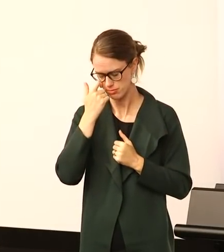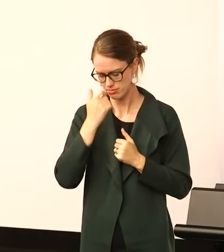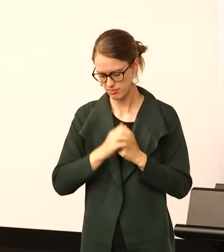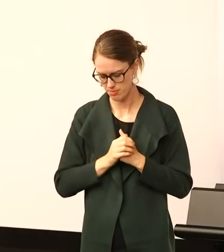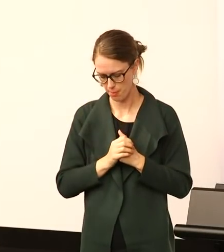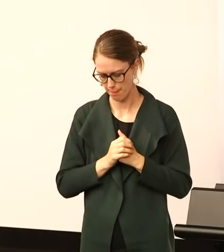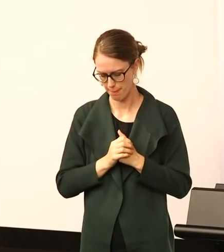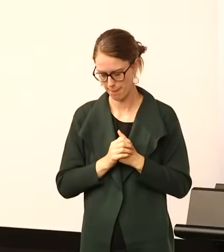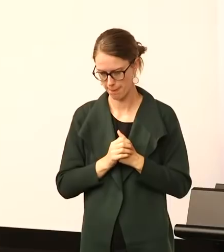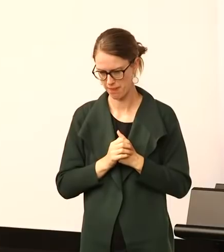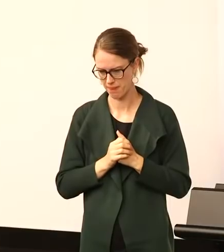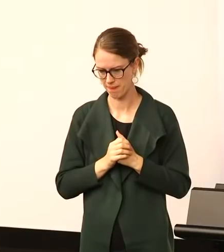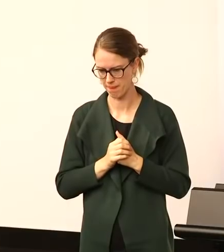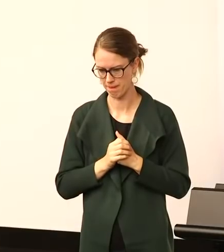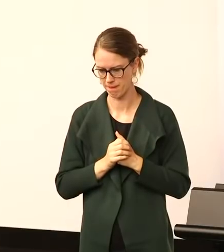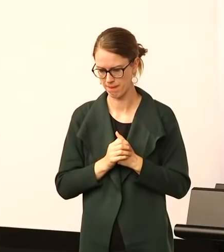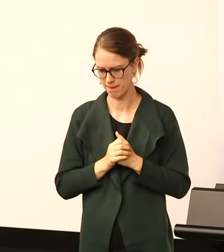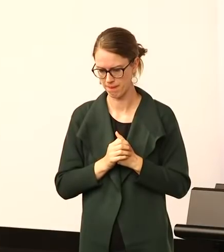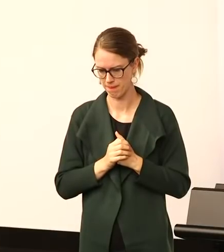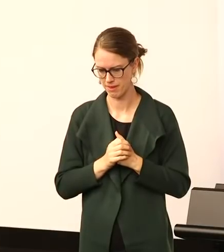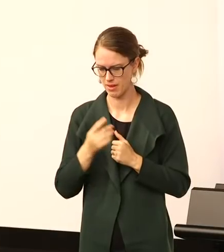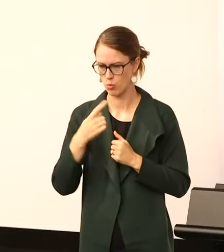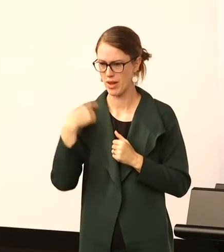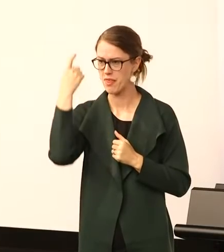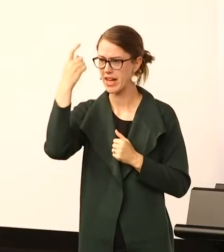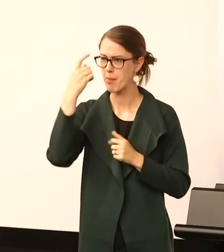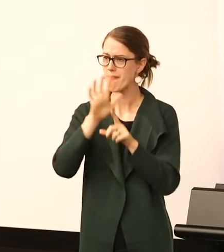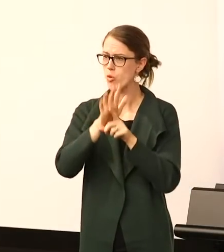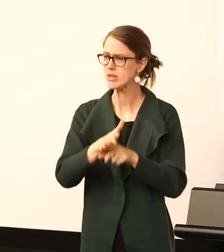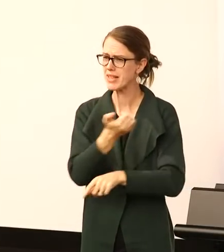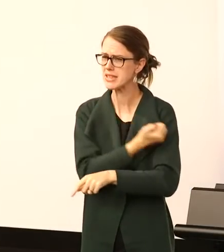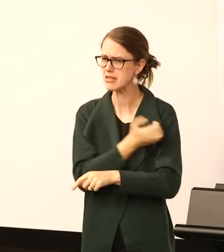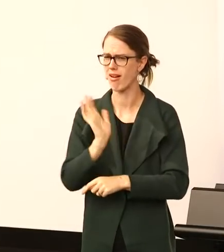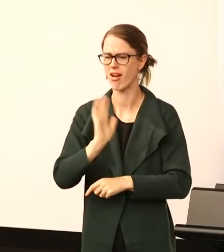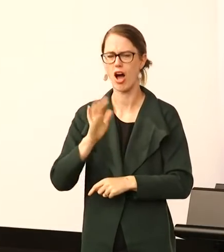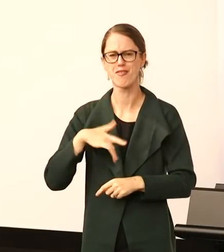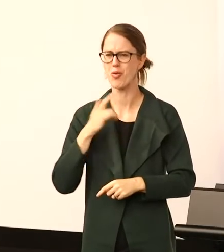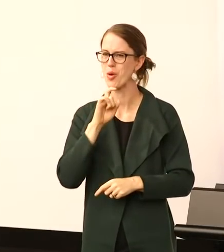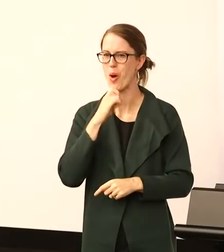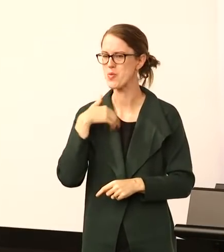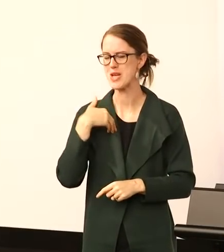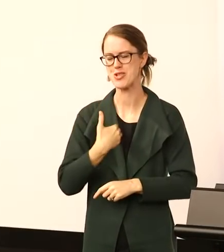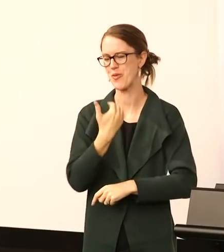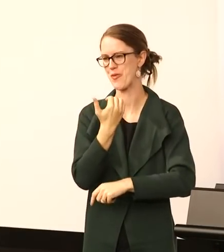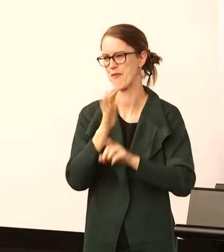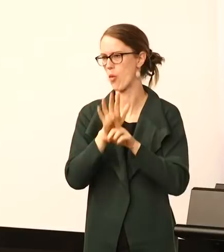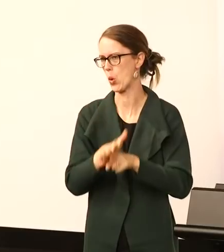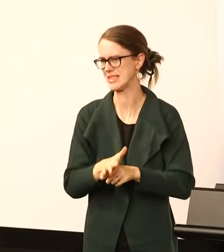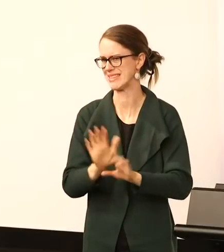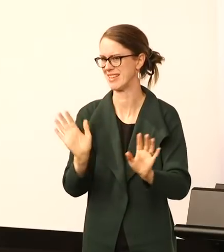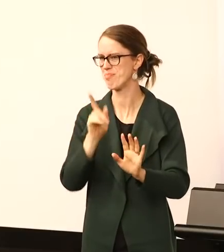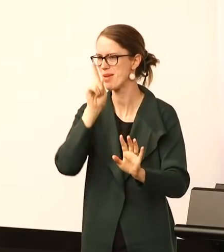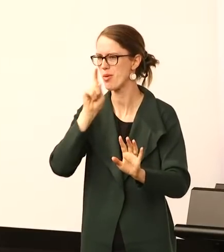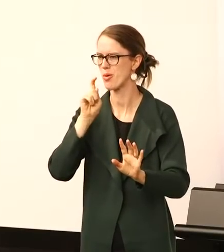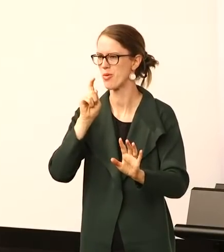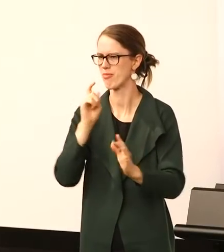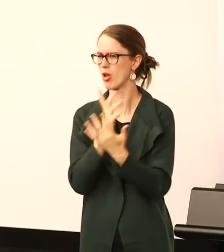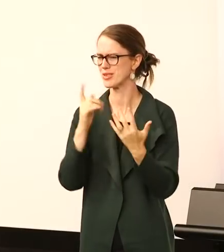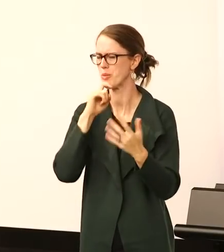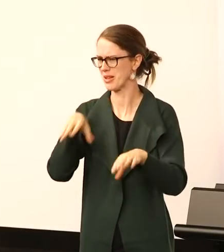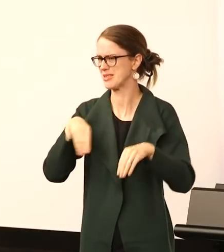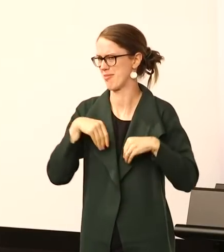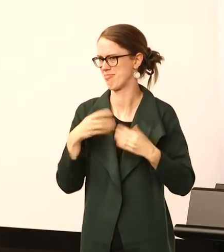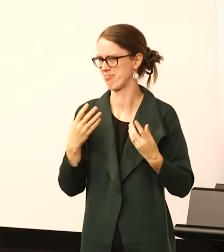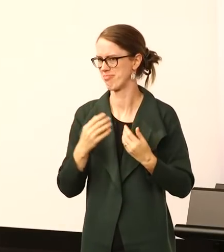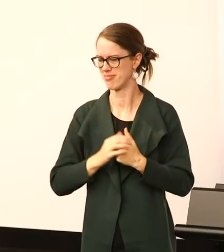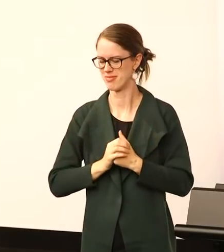It's not something that's in our thinking, because I don't think we will need to force people to be vaccinated against